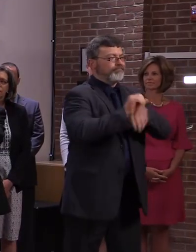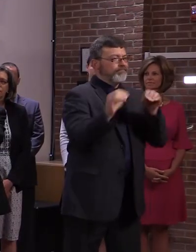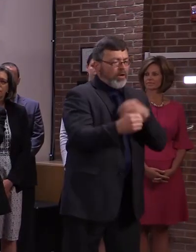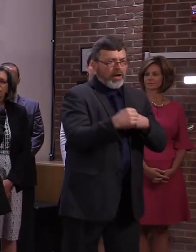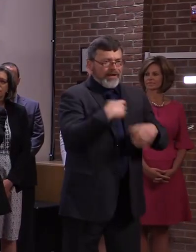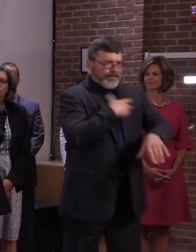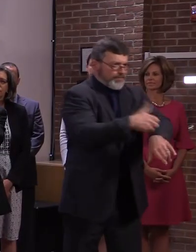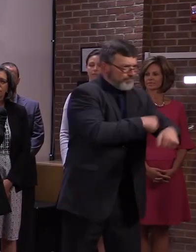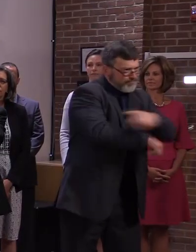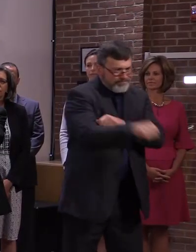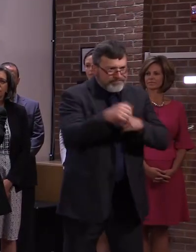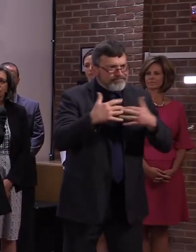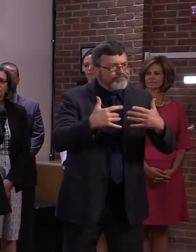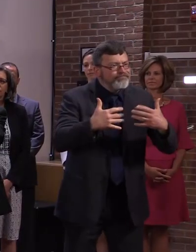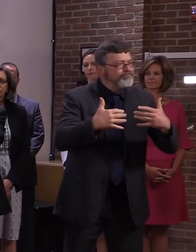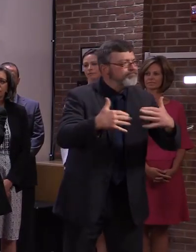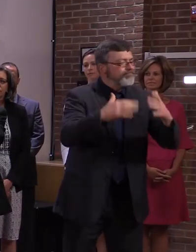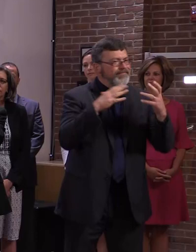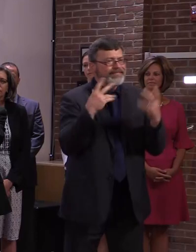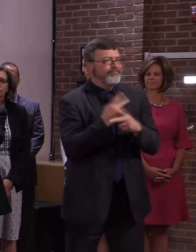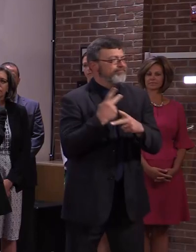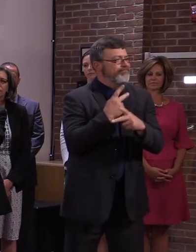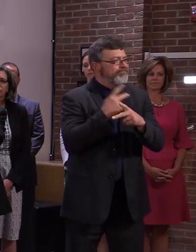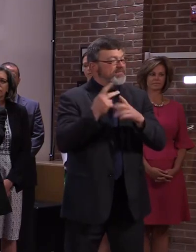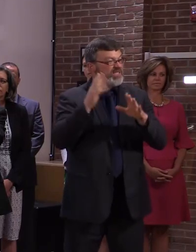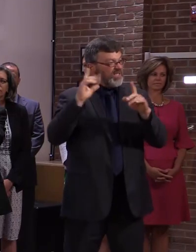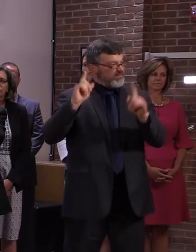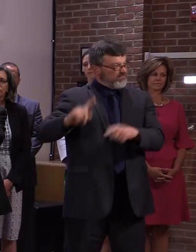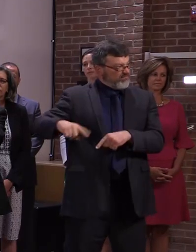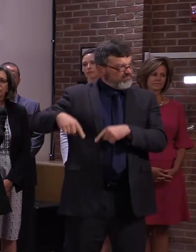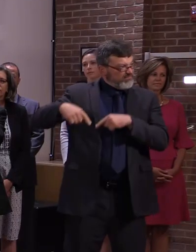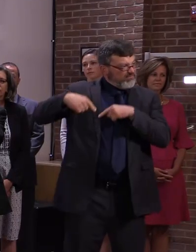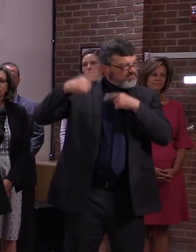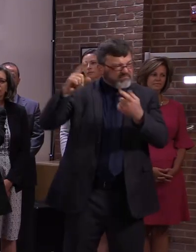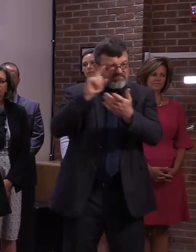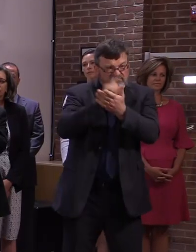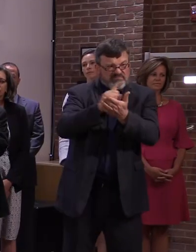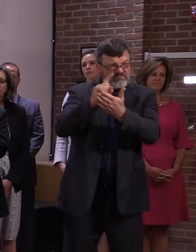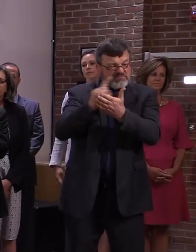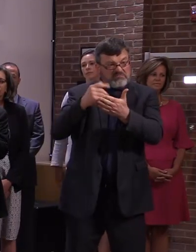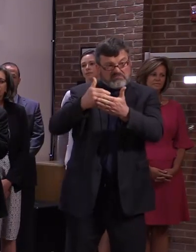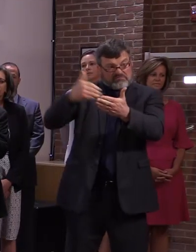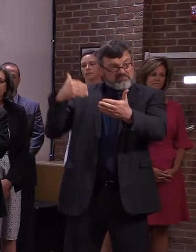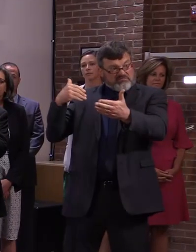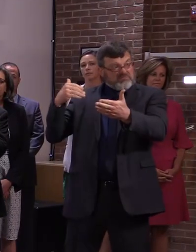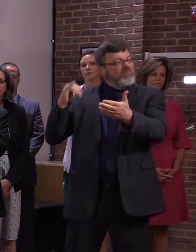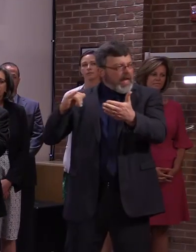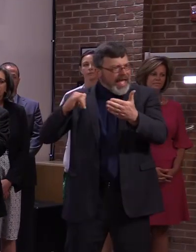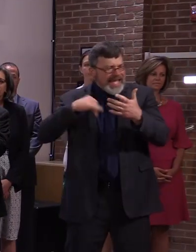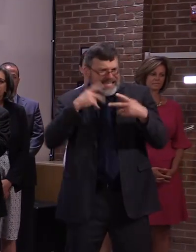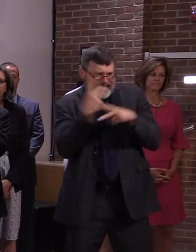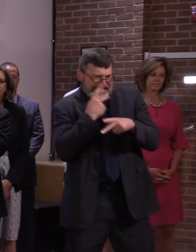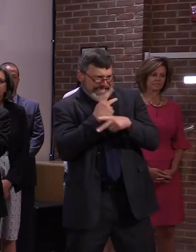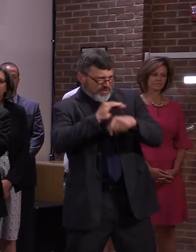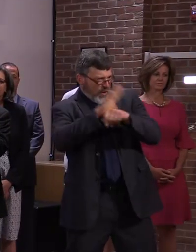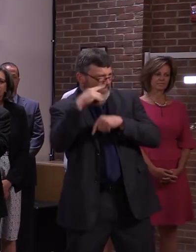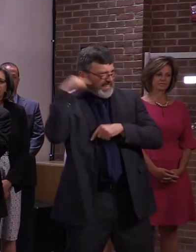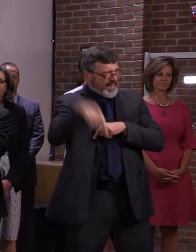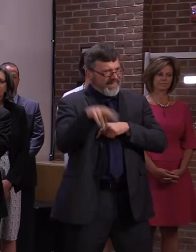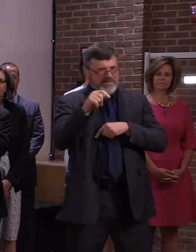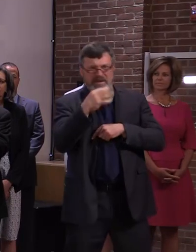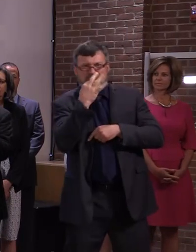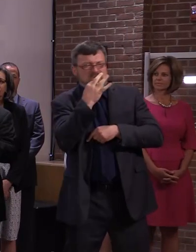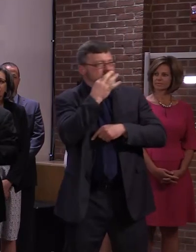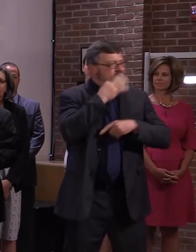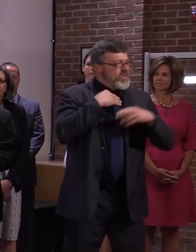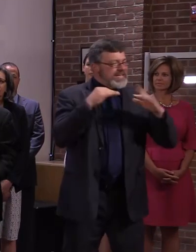challenge. We had spent weeks leading up to that moment, learning everything we could about this new virus and preparing for